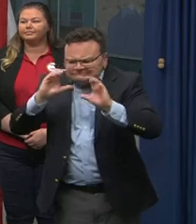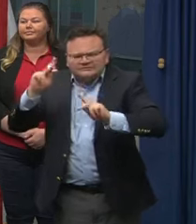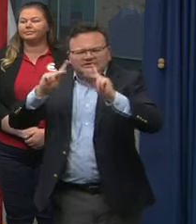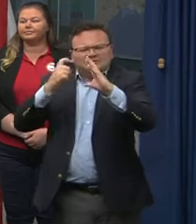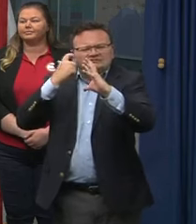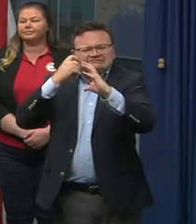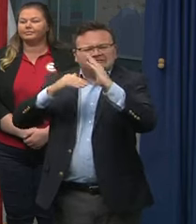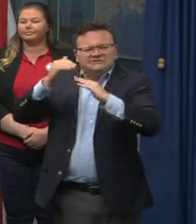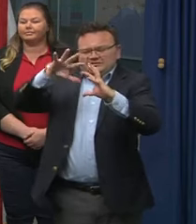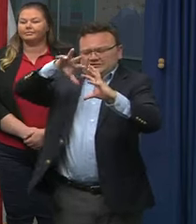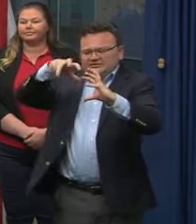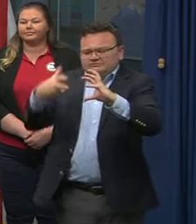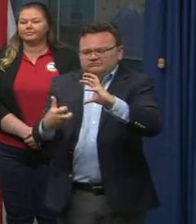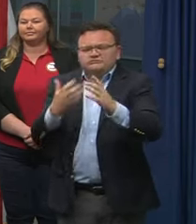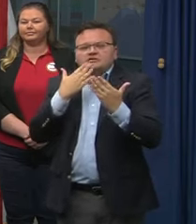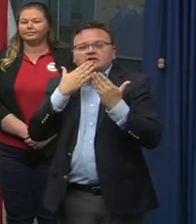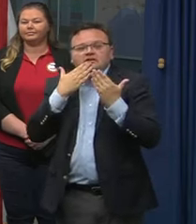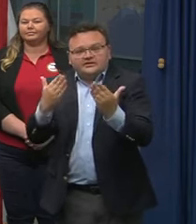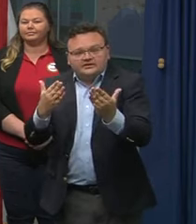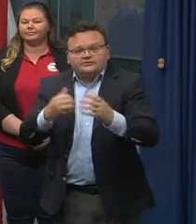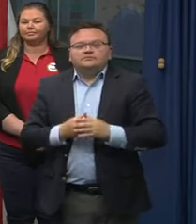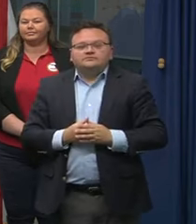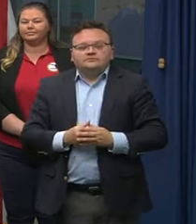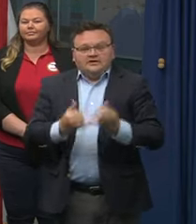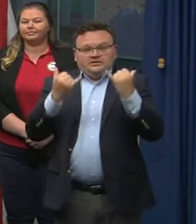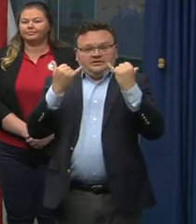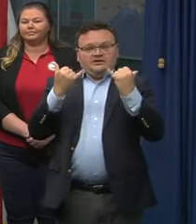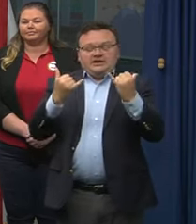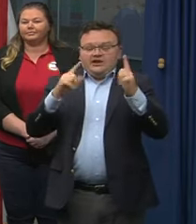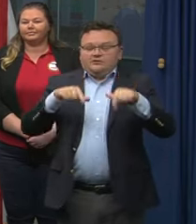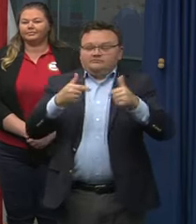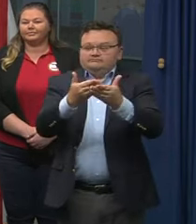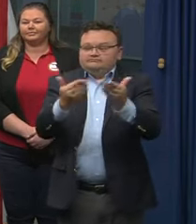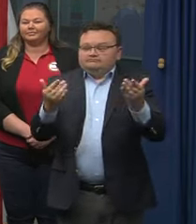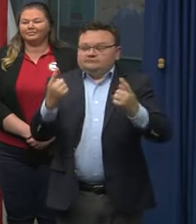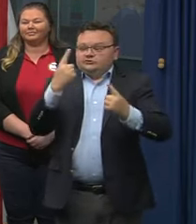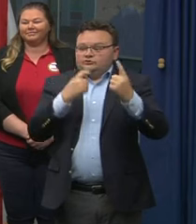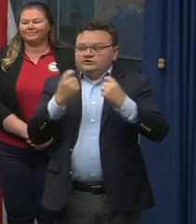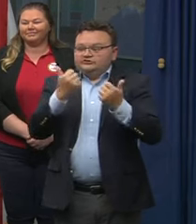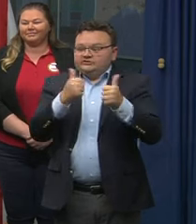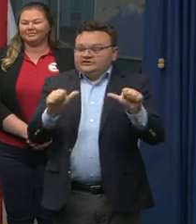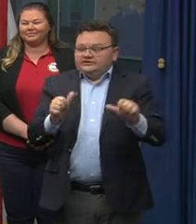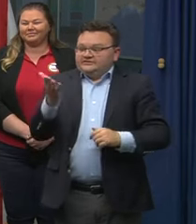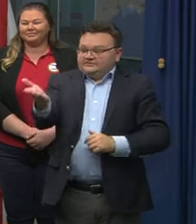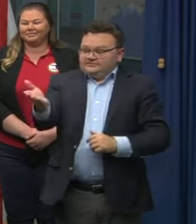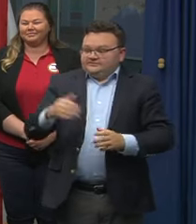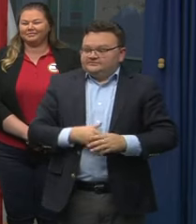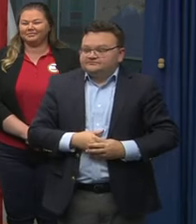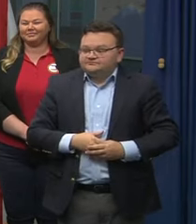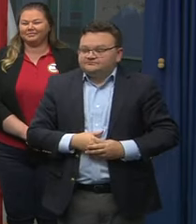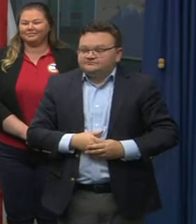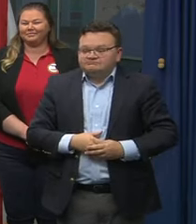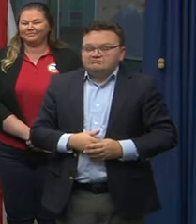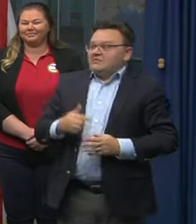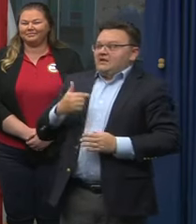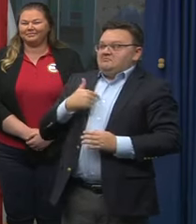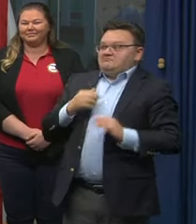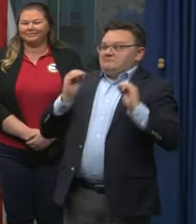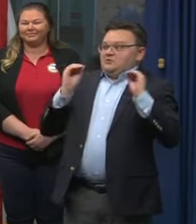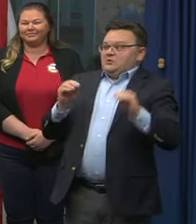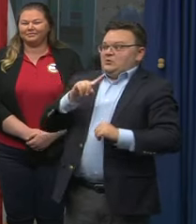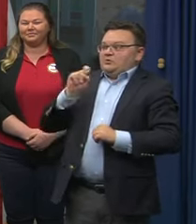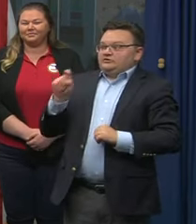is preparing for the storm. With that, I can take a couple questions, if there are any. Yes, sir. Good.